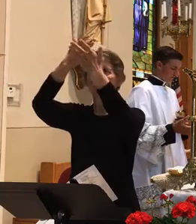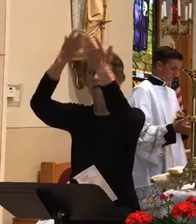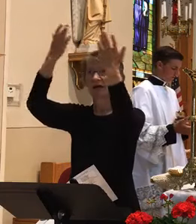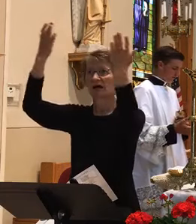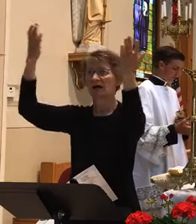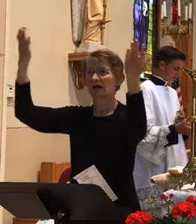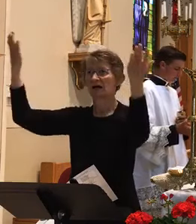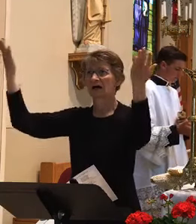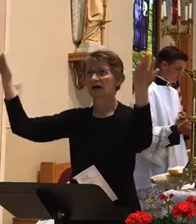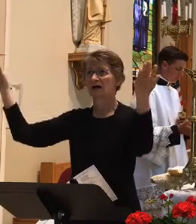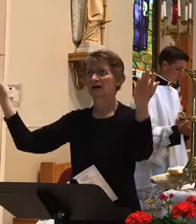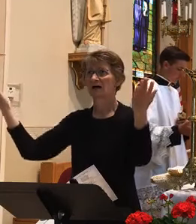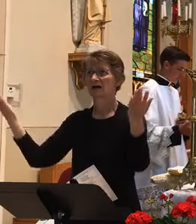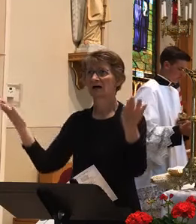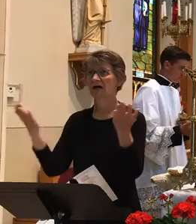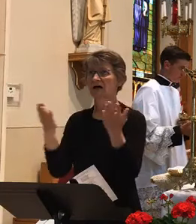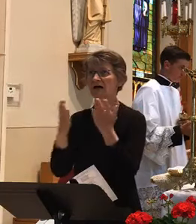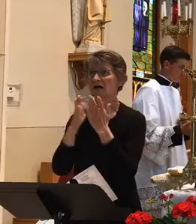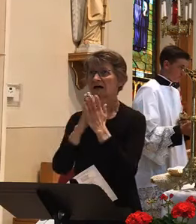alleluia.